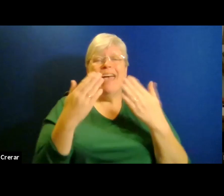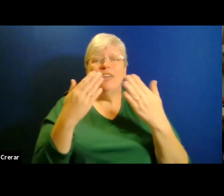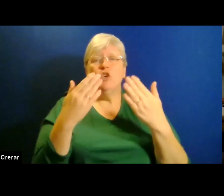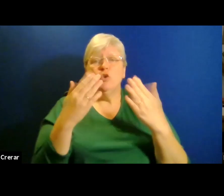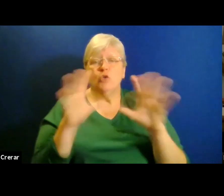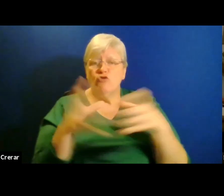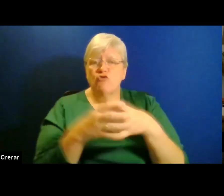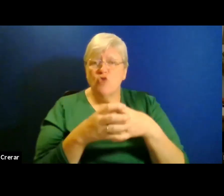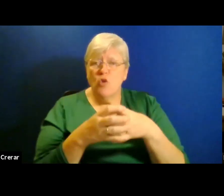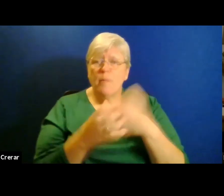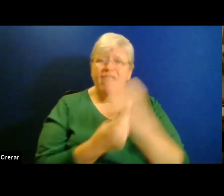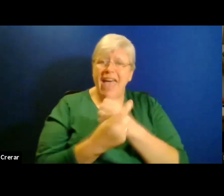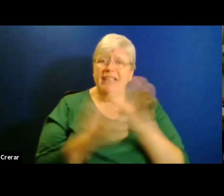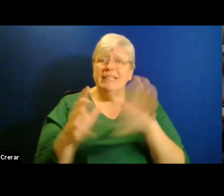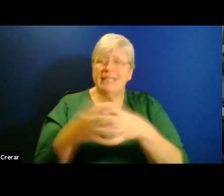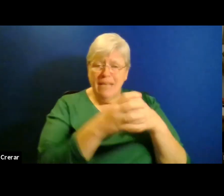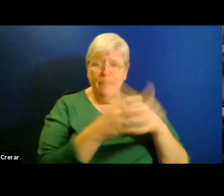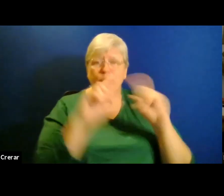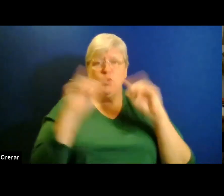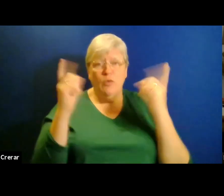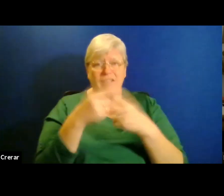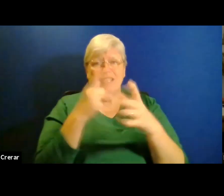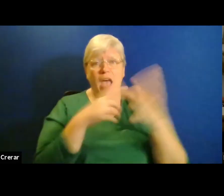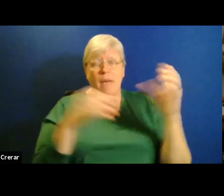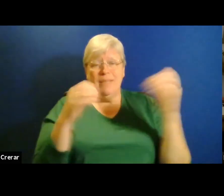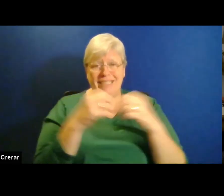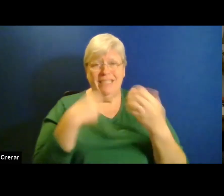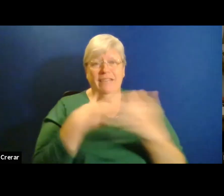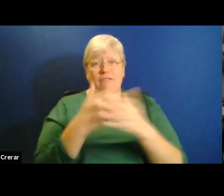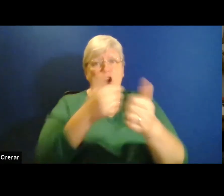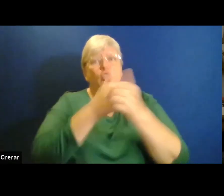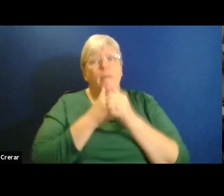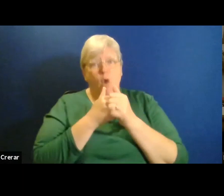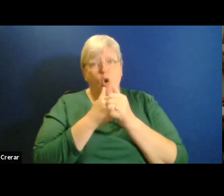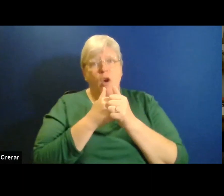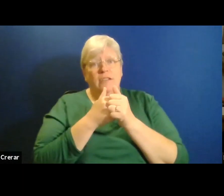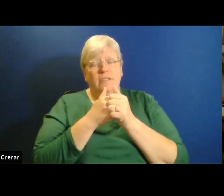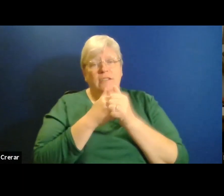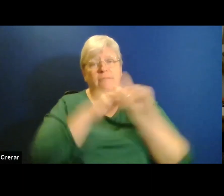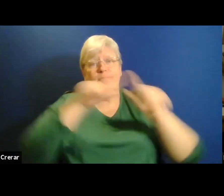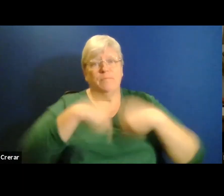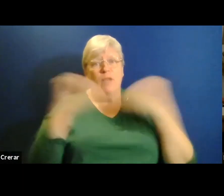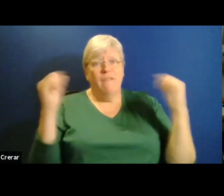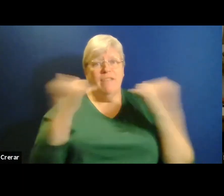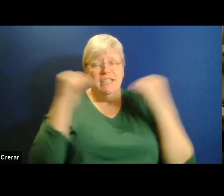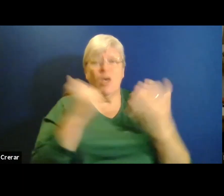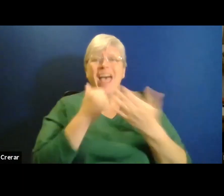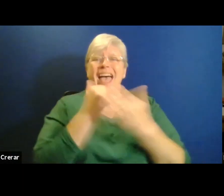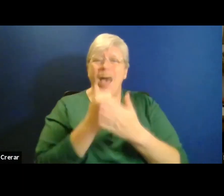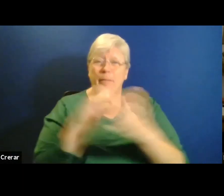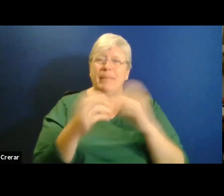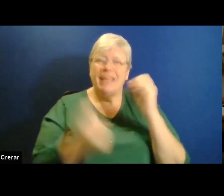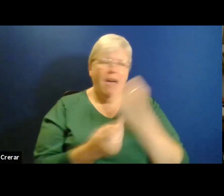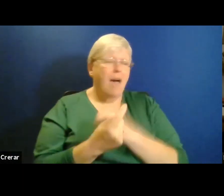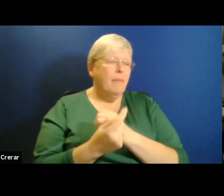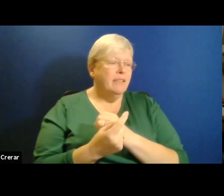services and events teams at the University of Aberdeen for supporting us and helping us make the actual festival happen.